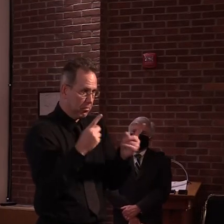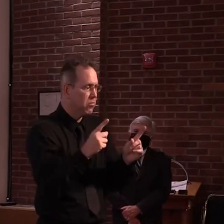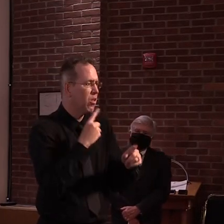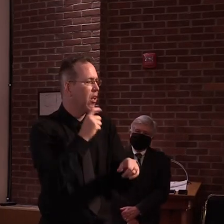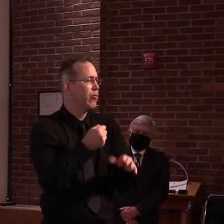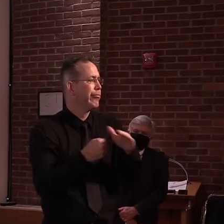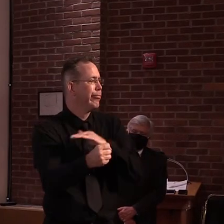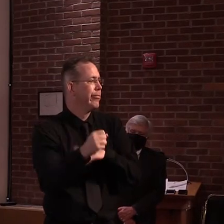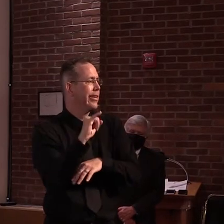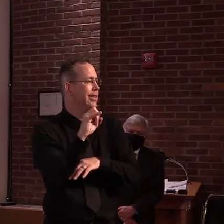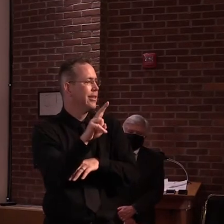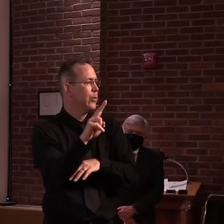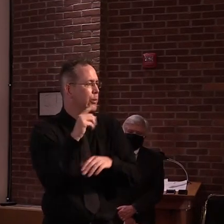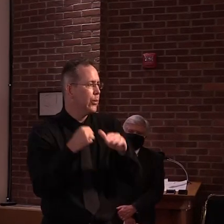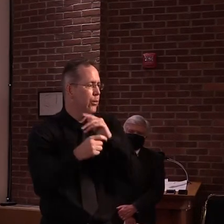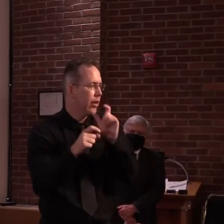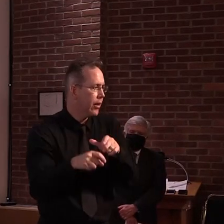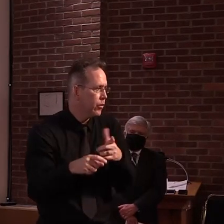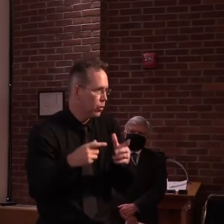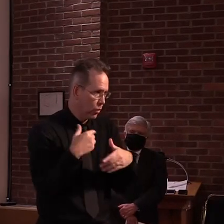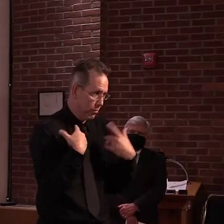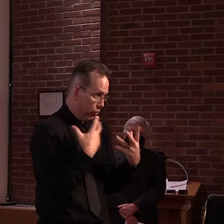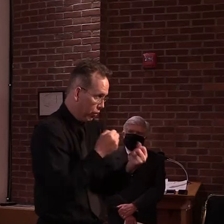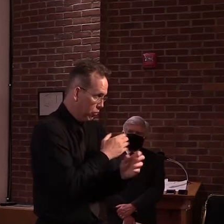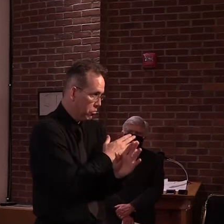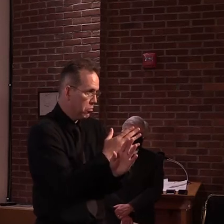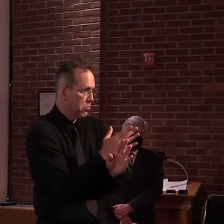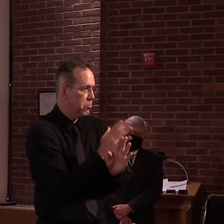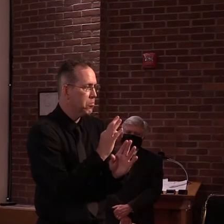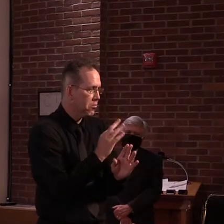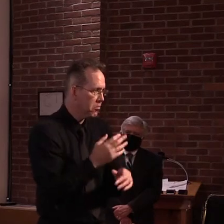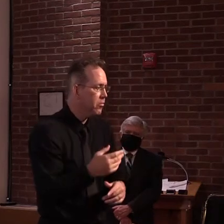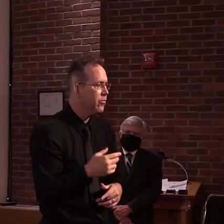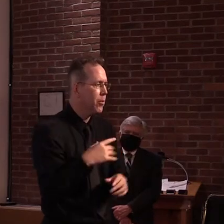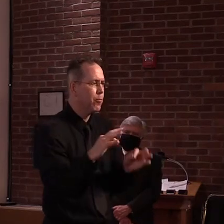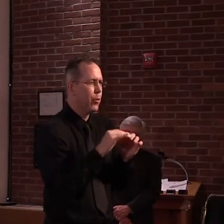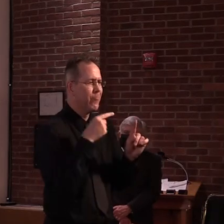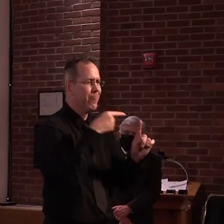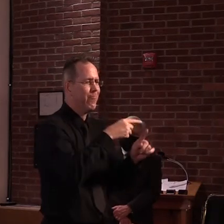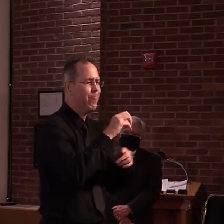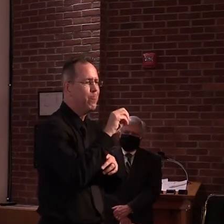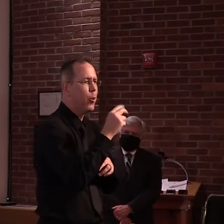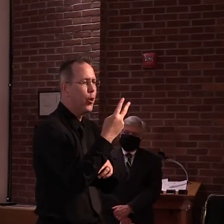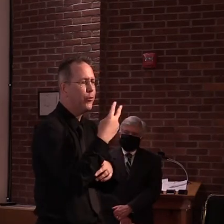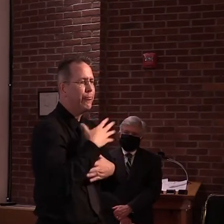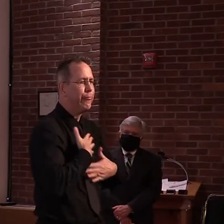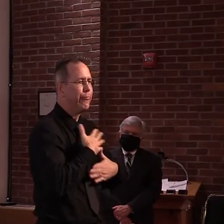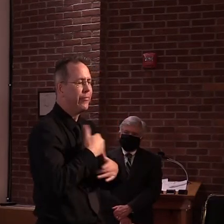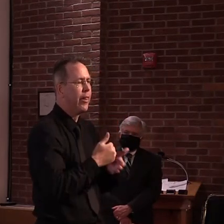on right now in our programming. Did I answer your question okay?